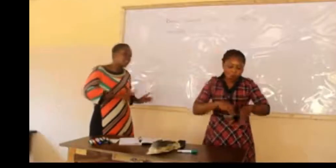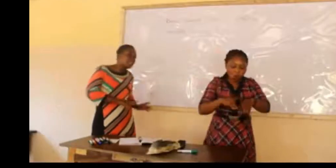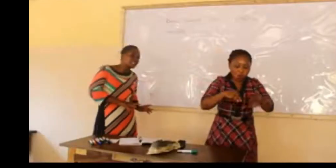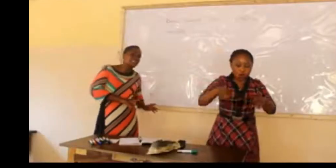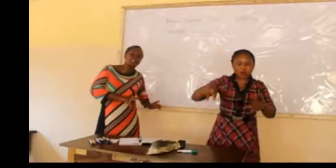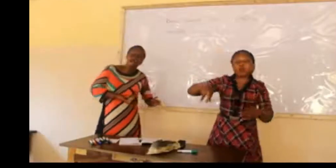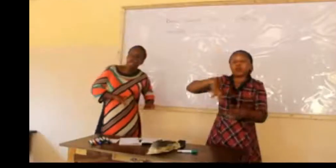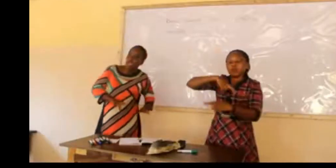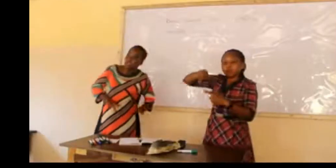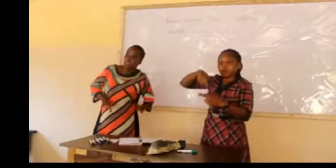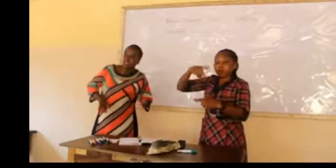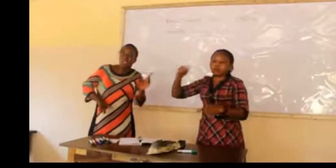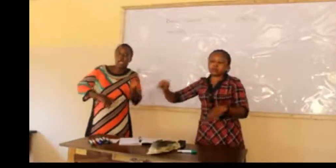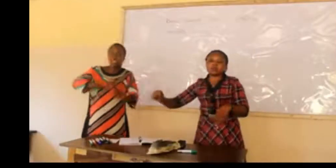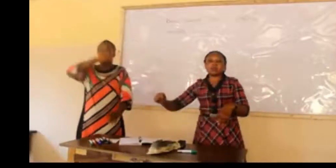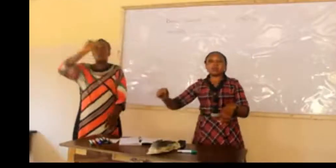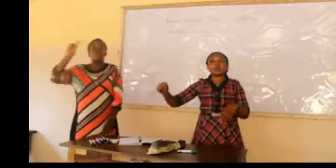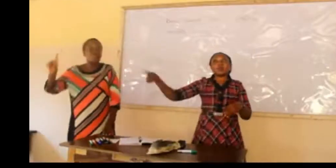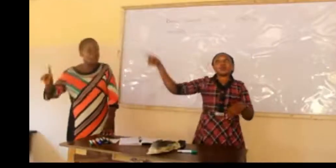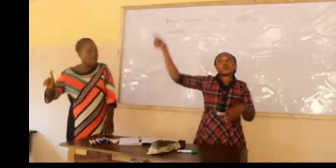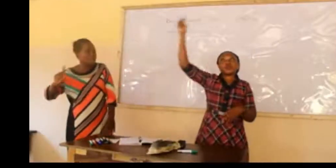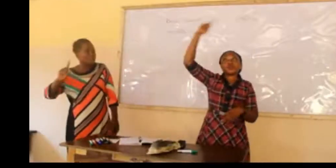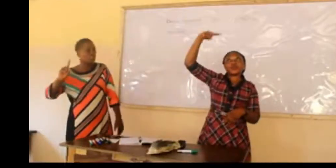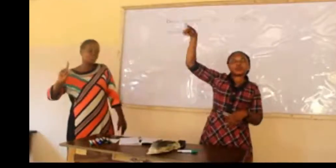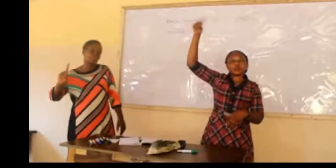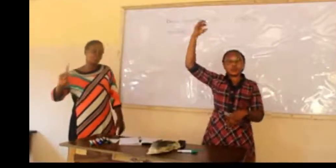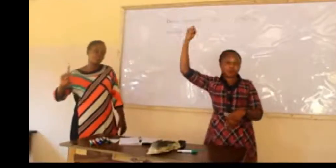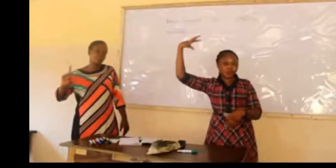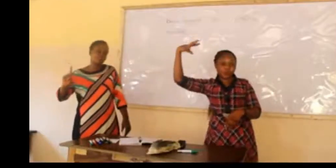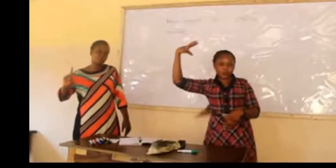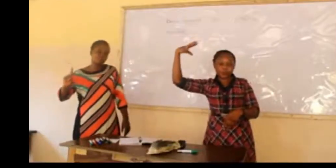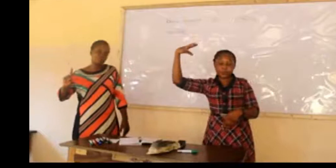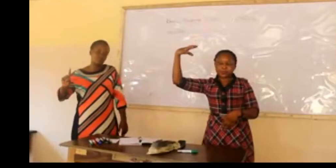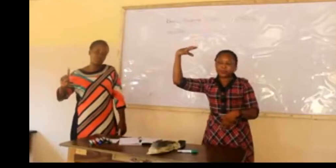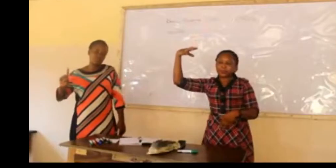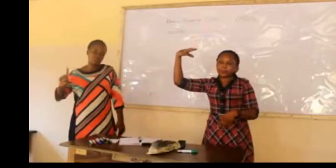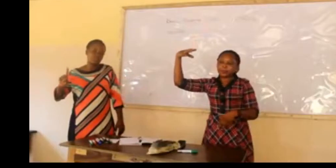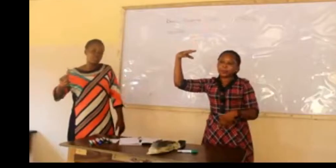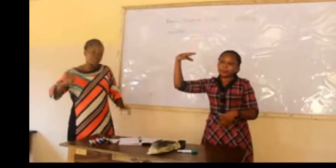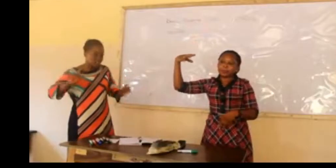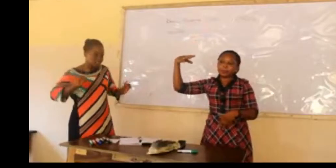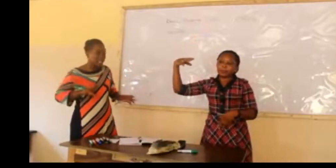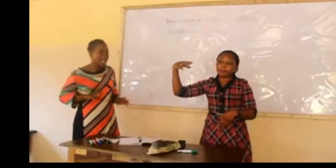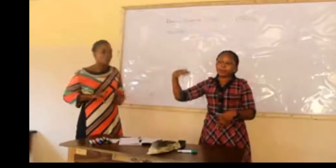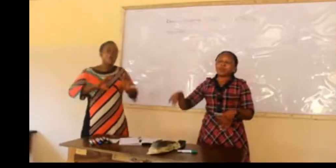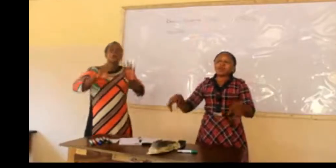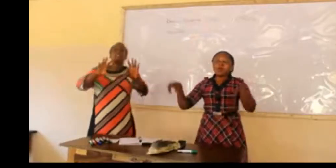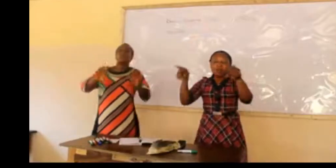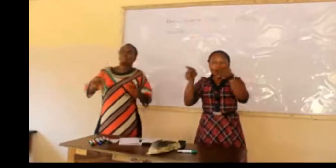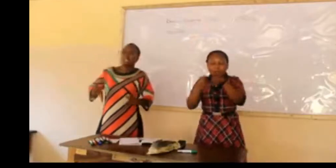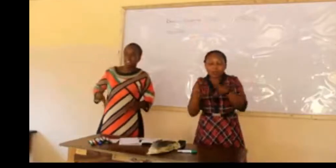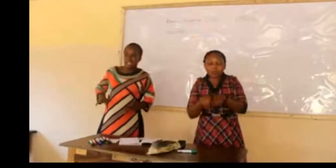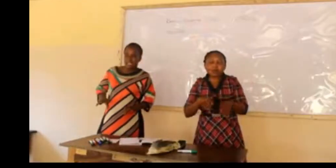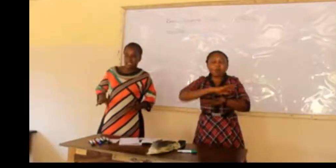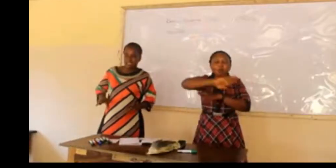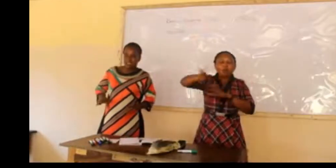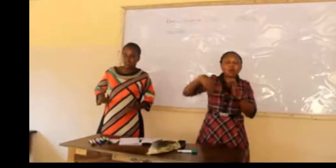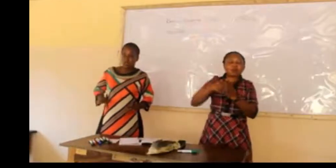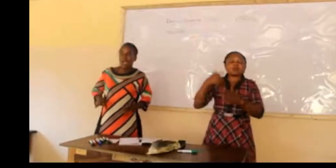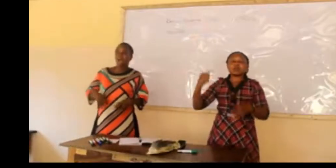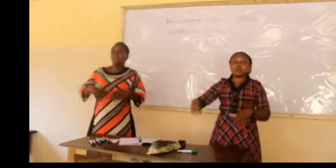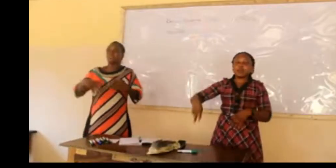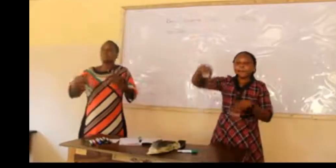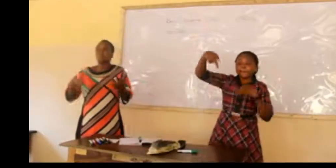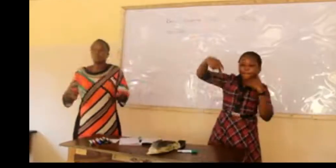words, the earth is a satellite moving around the sun. Just like all the planets,